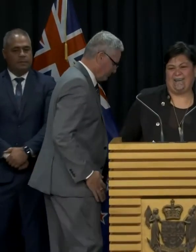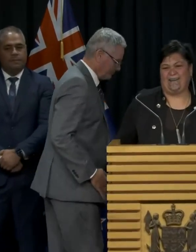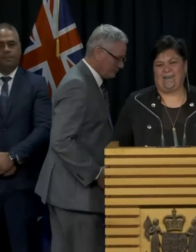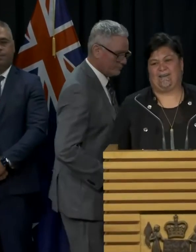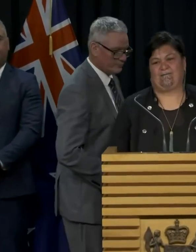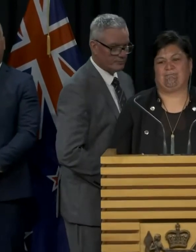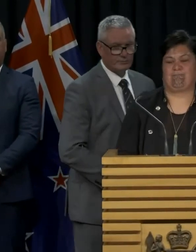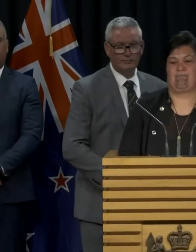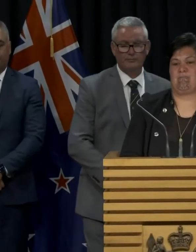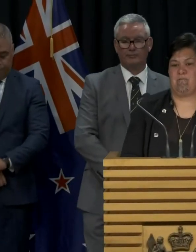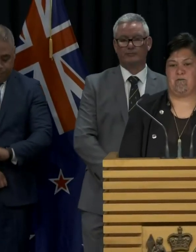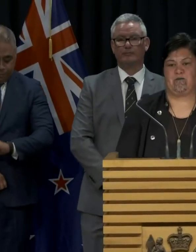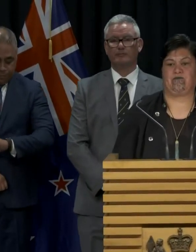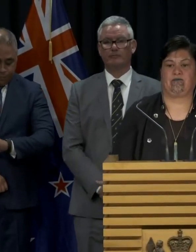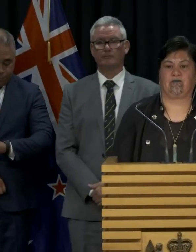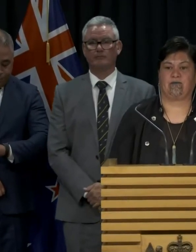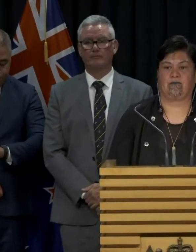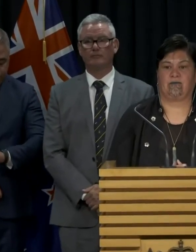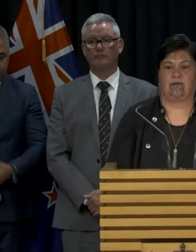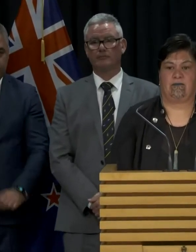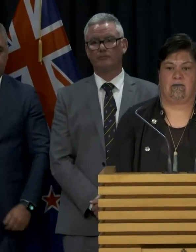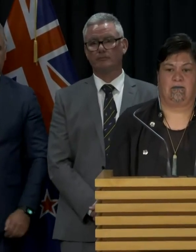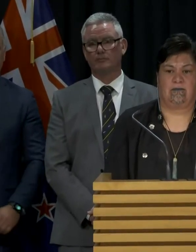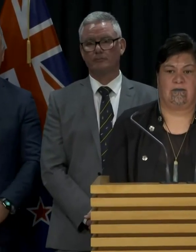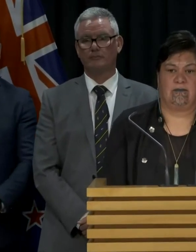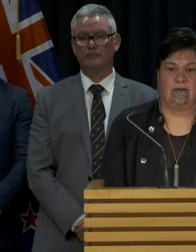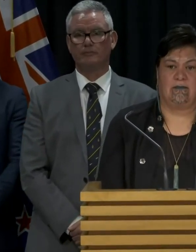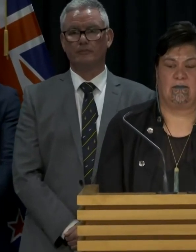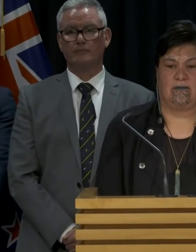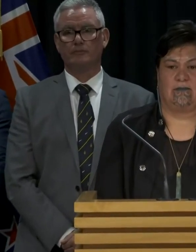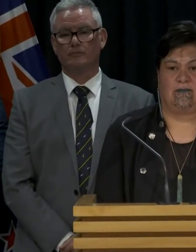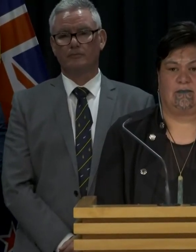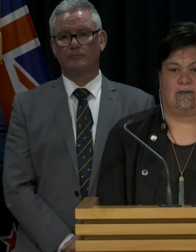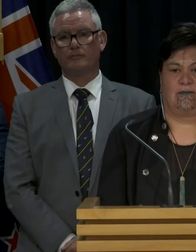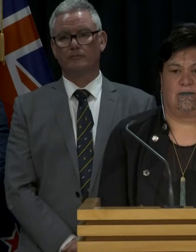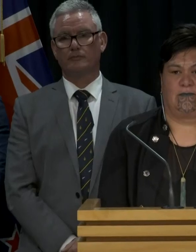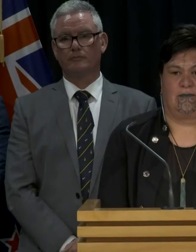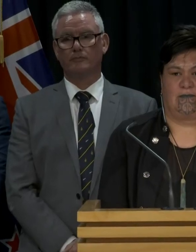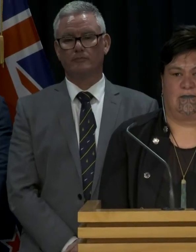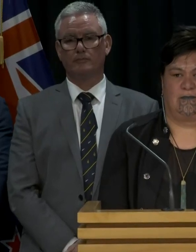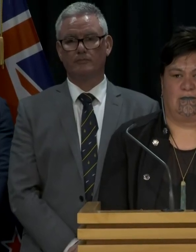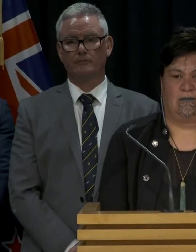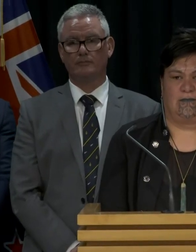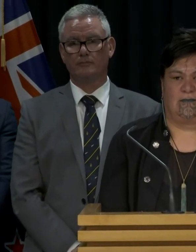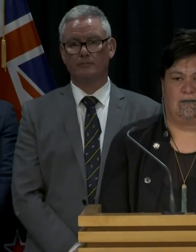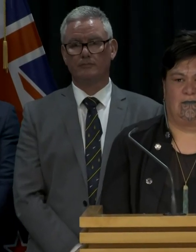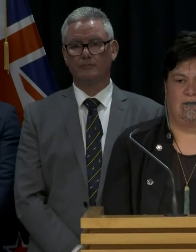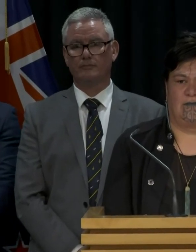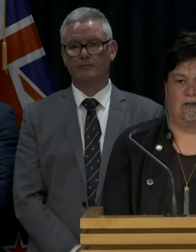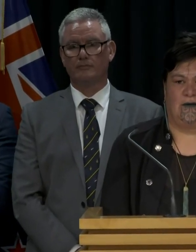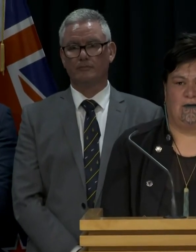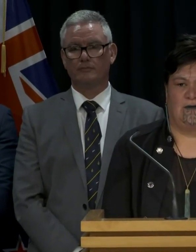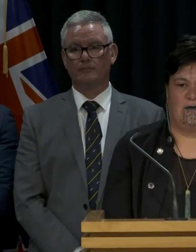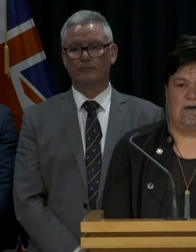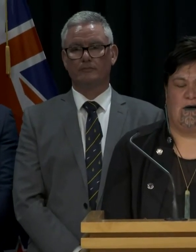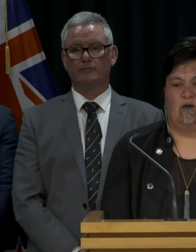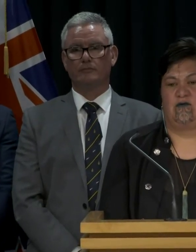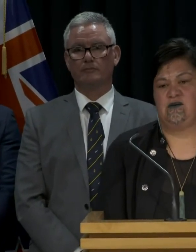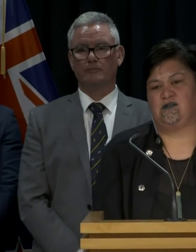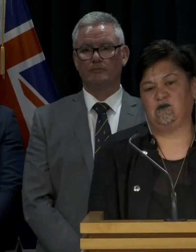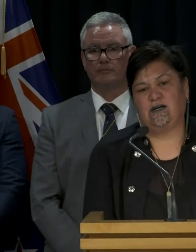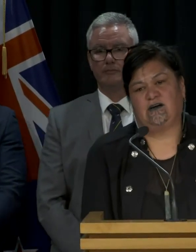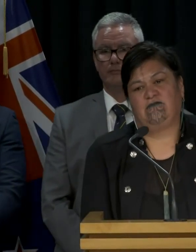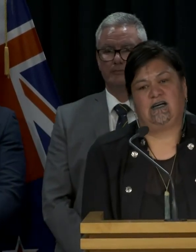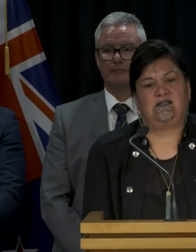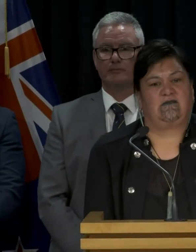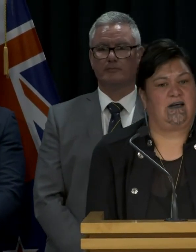It's fair to say that it's perhaps a surprise announcement for you to take on the Foreign Affairs portfolio. Why have you been given this job? Well,